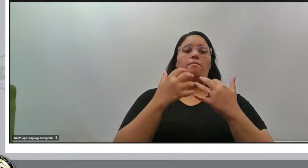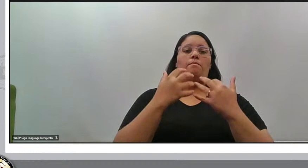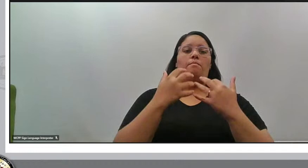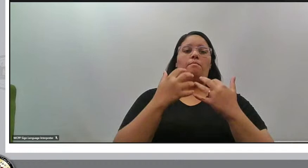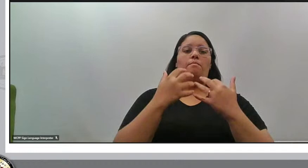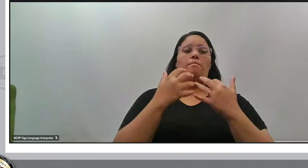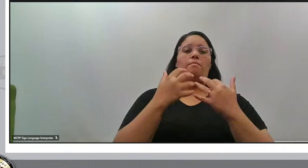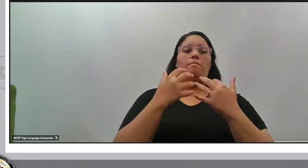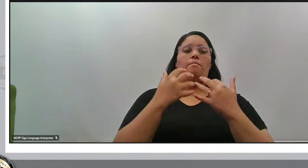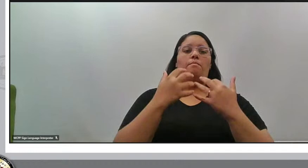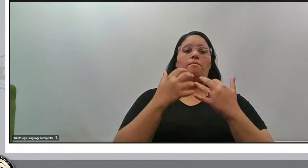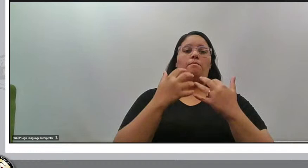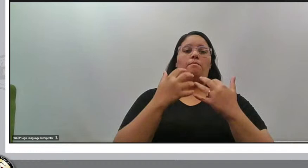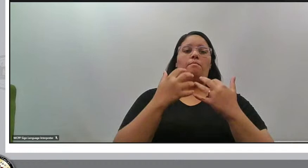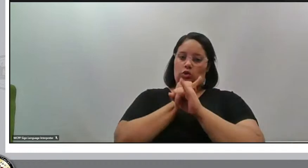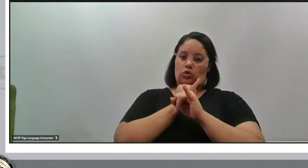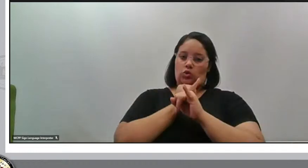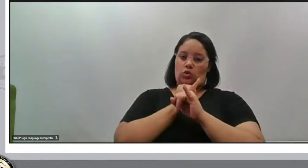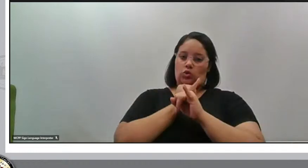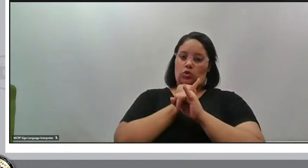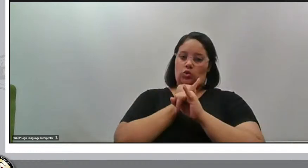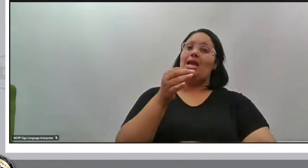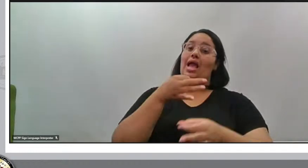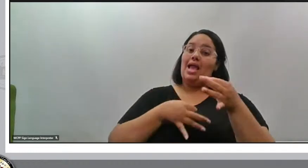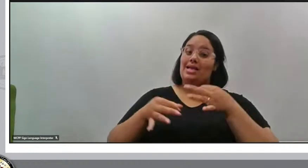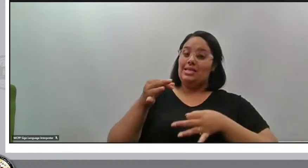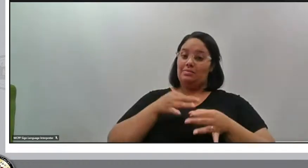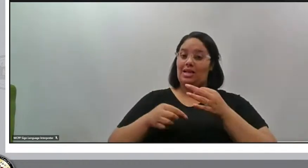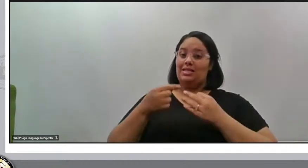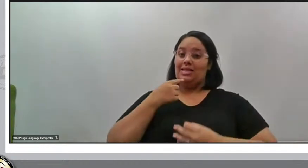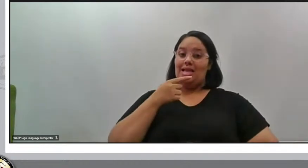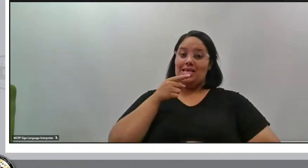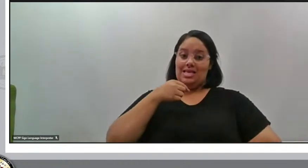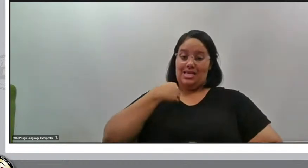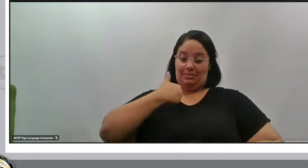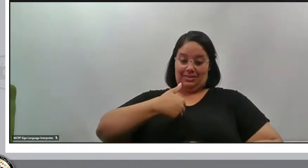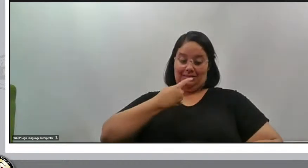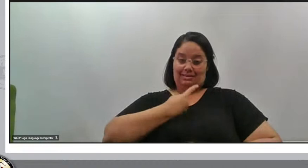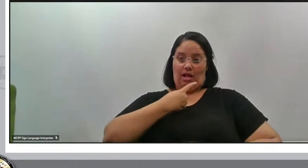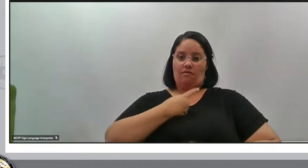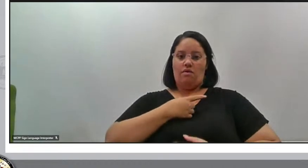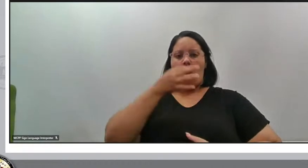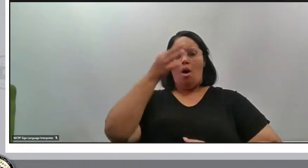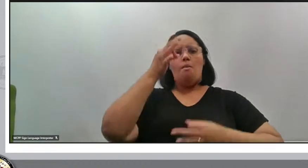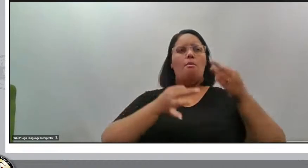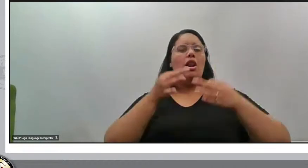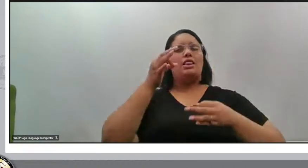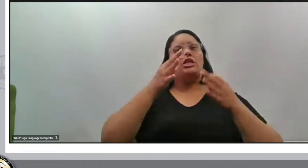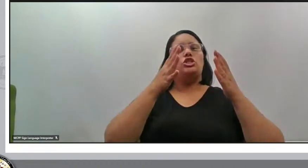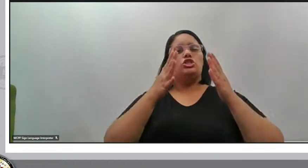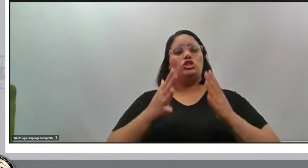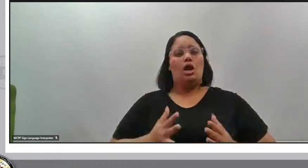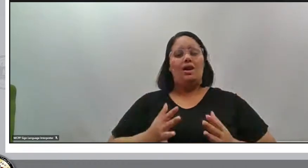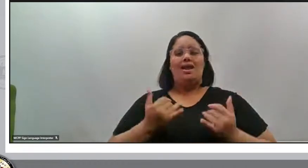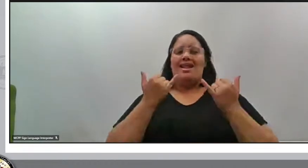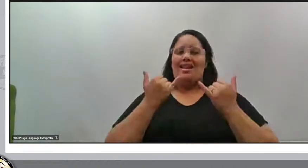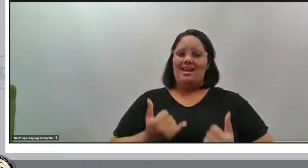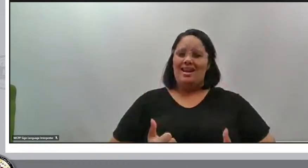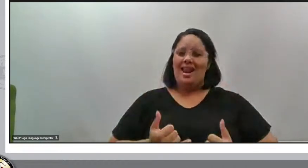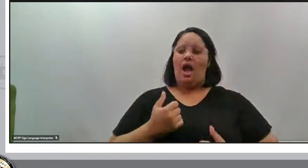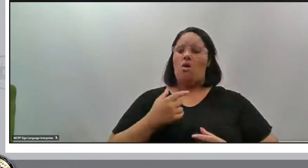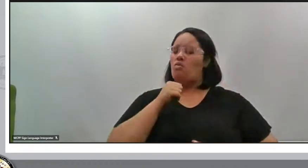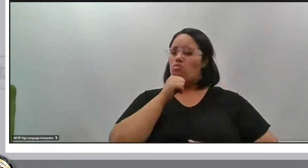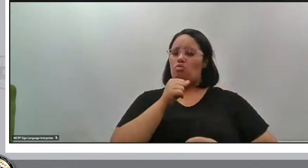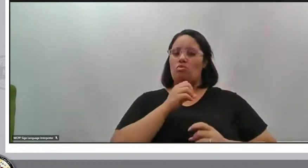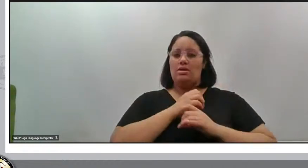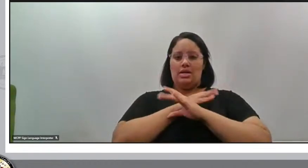But from his explanation, he says he is a politician. Now, isn't it quite well, or put it clear,